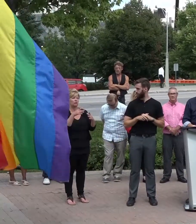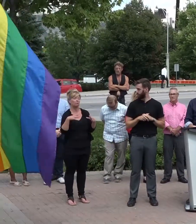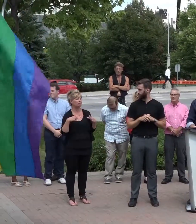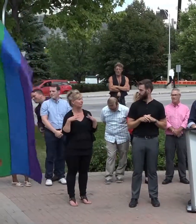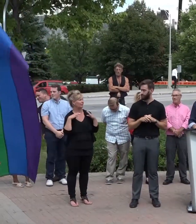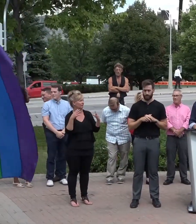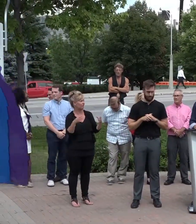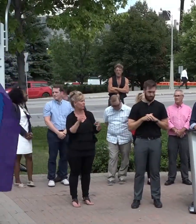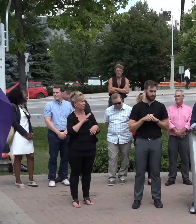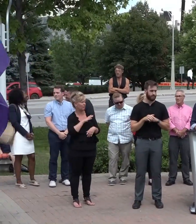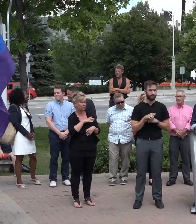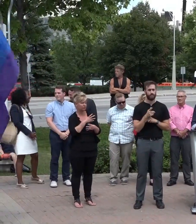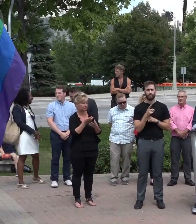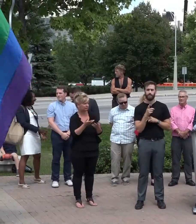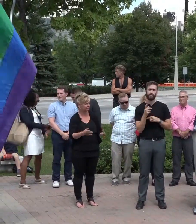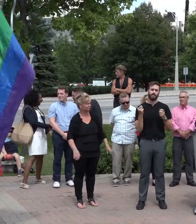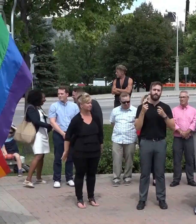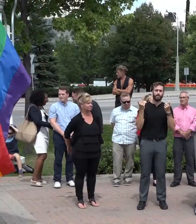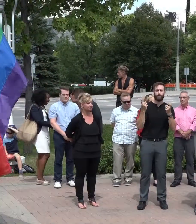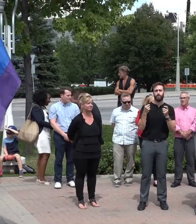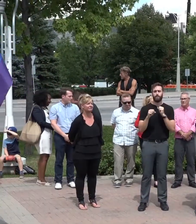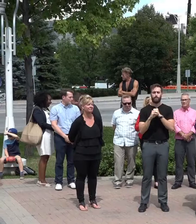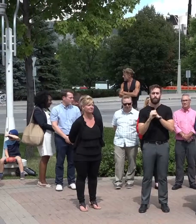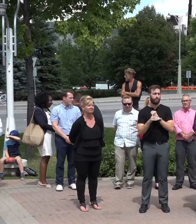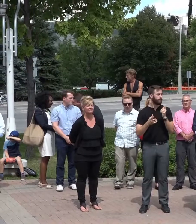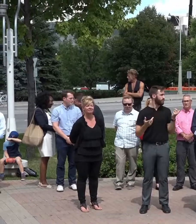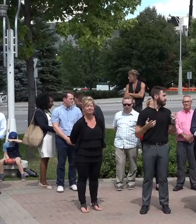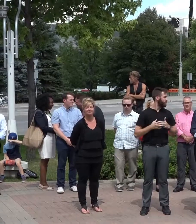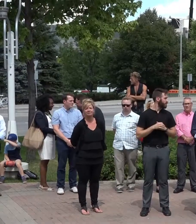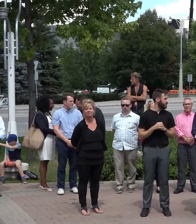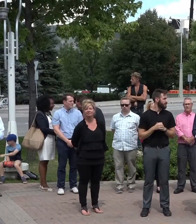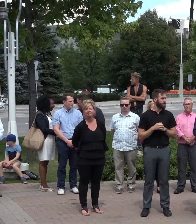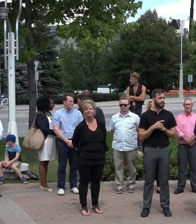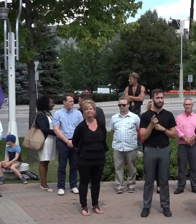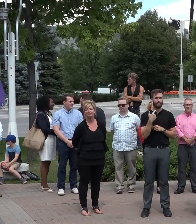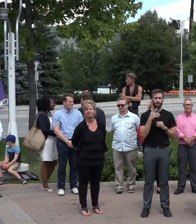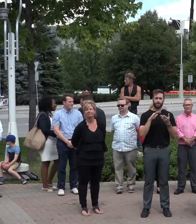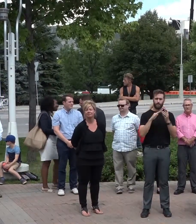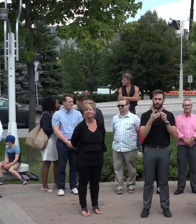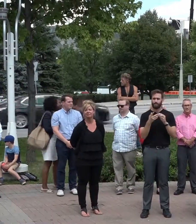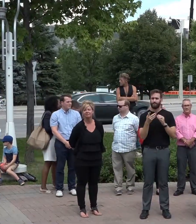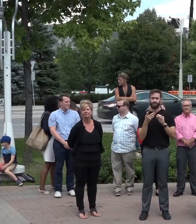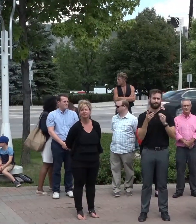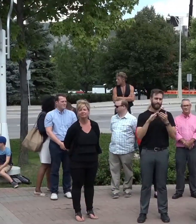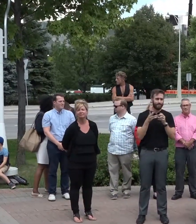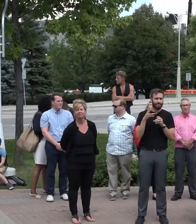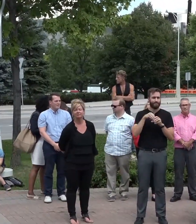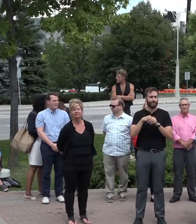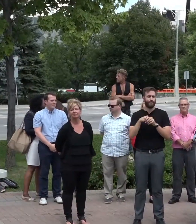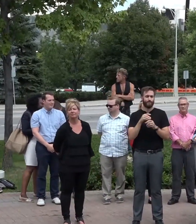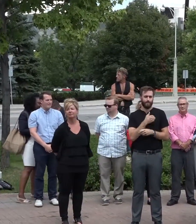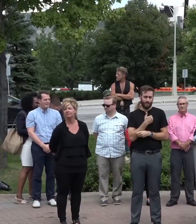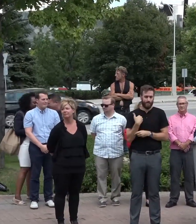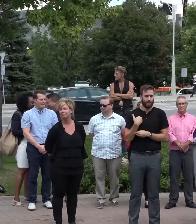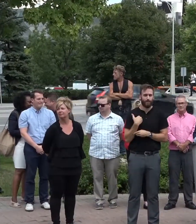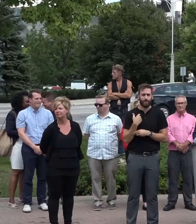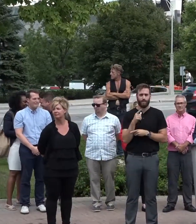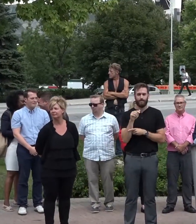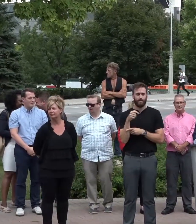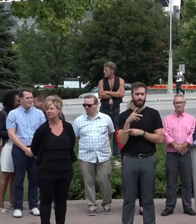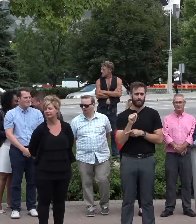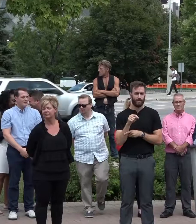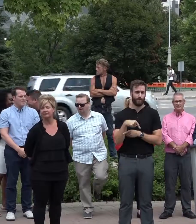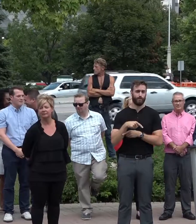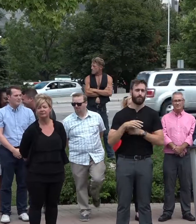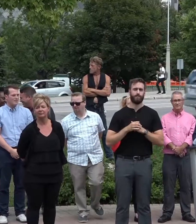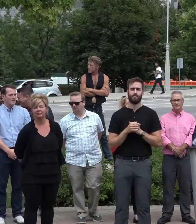sponsors, partners, volunteers, supporters, and members of the LGBTQ plus community, friends, supporters, and